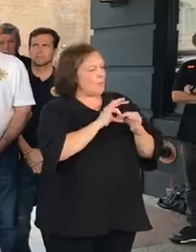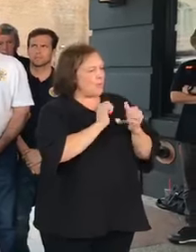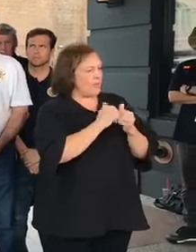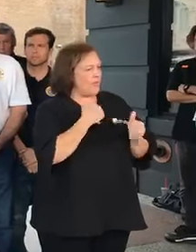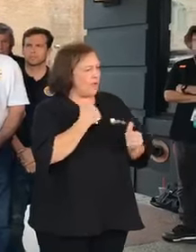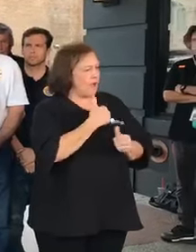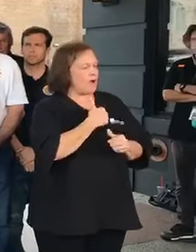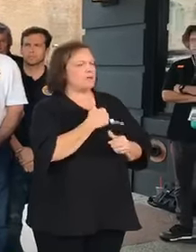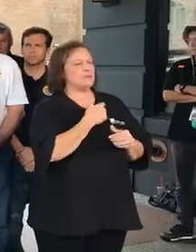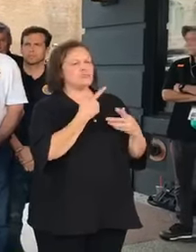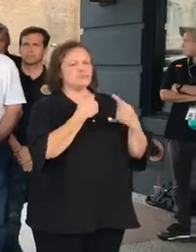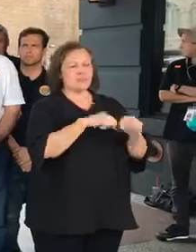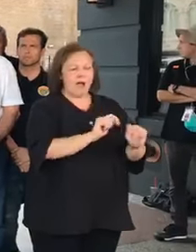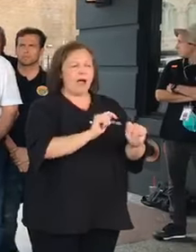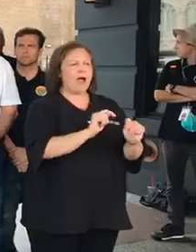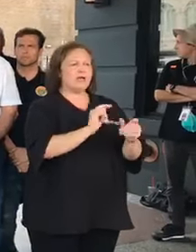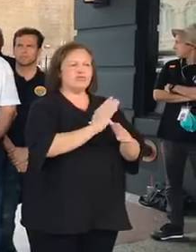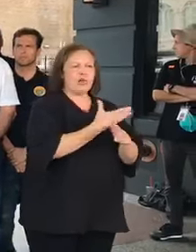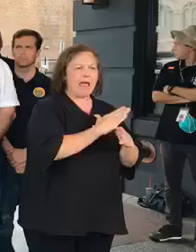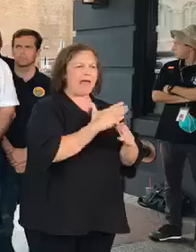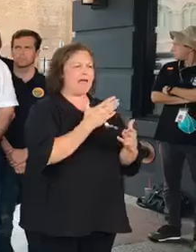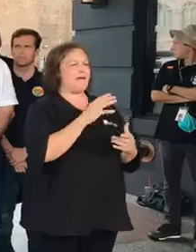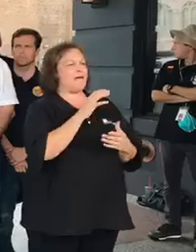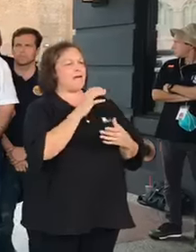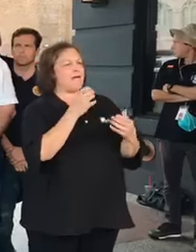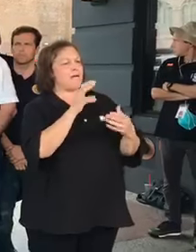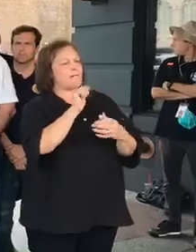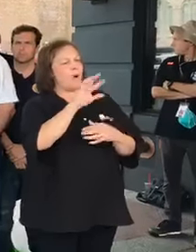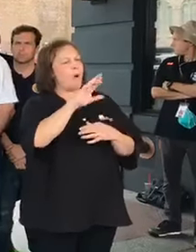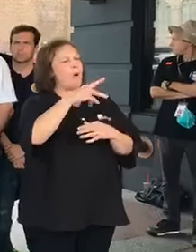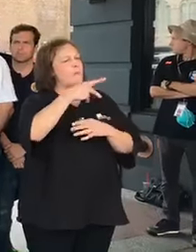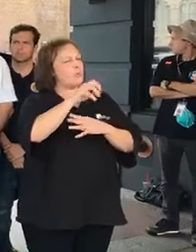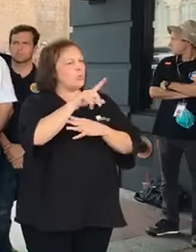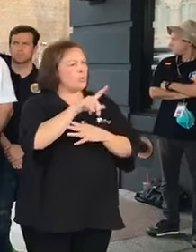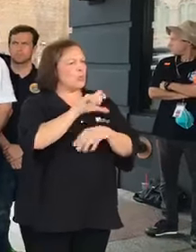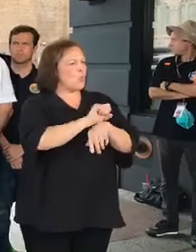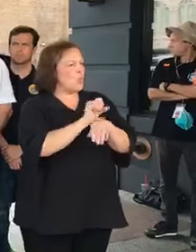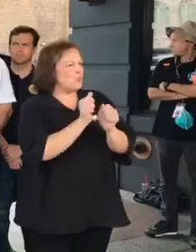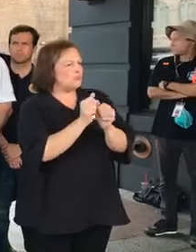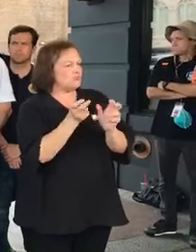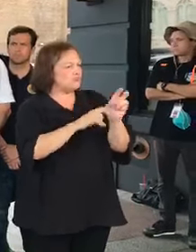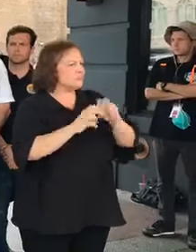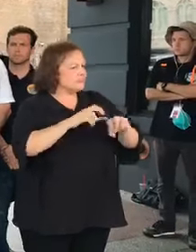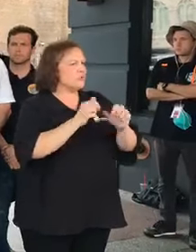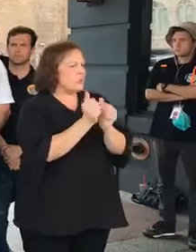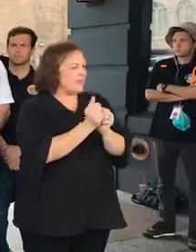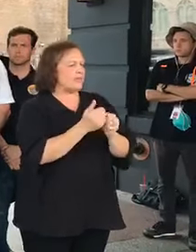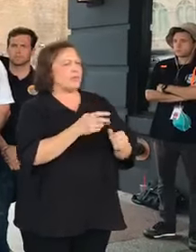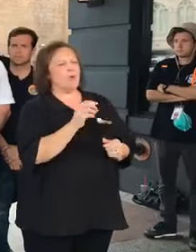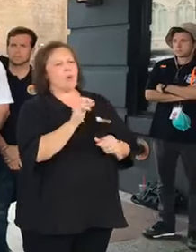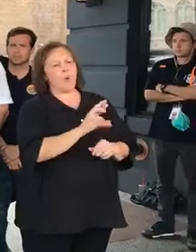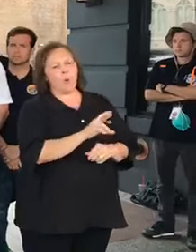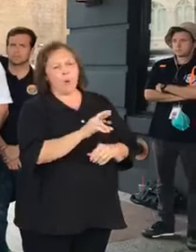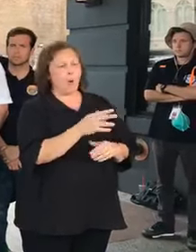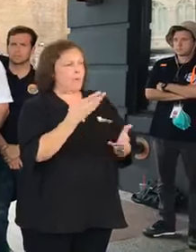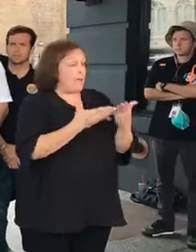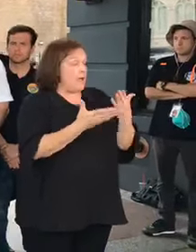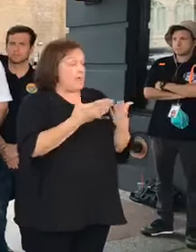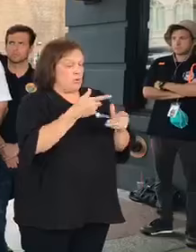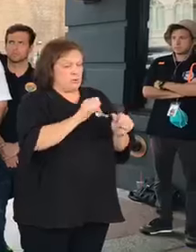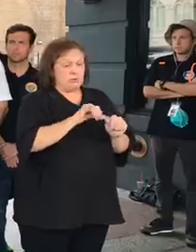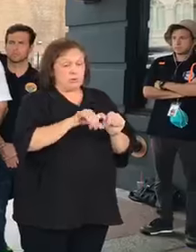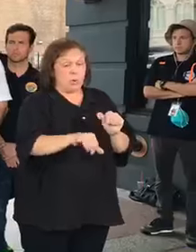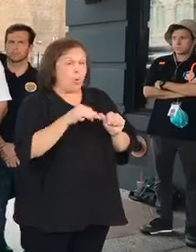to ride share, continue to carpool as much as possible. And if you can work remotely, work remotely. However you